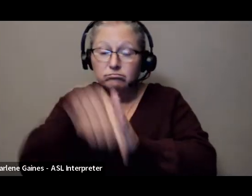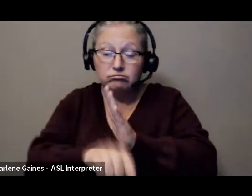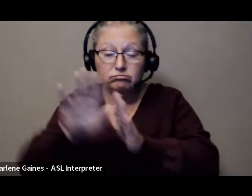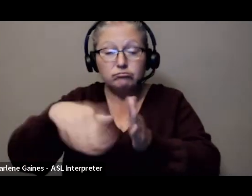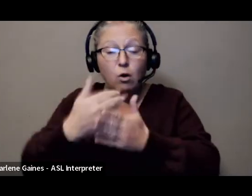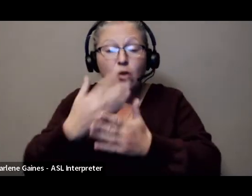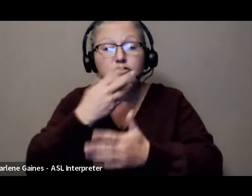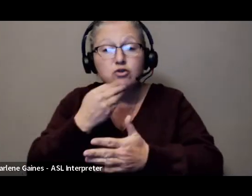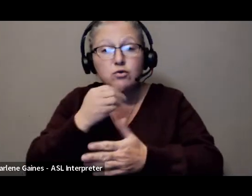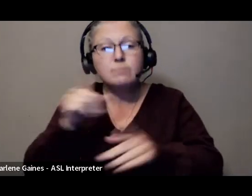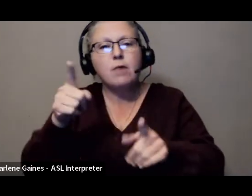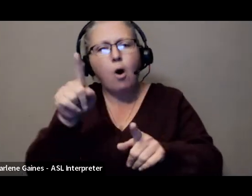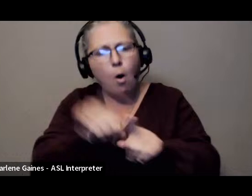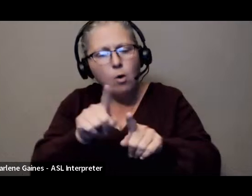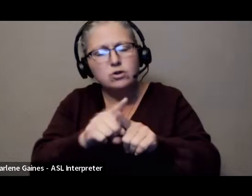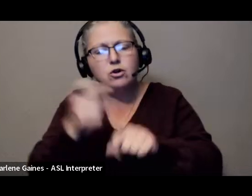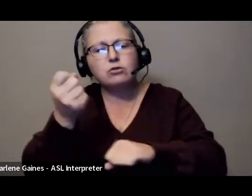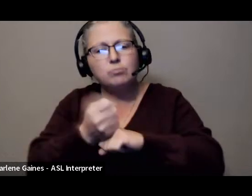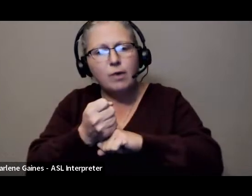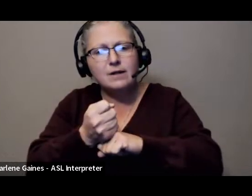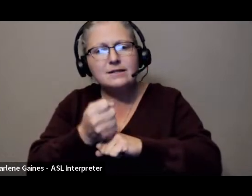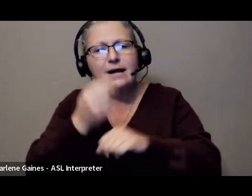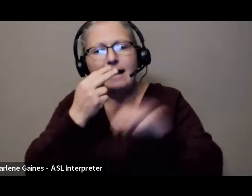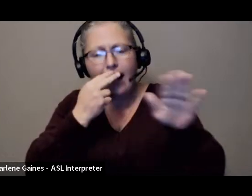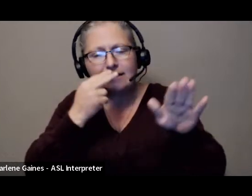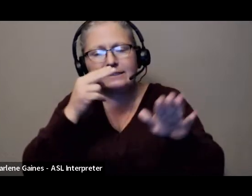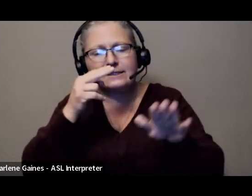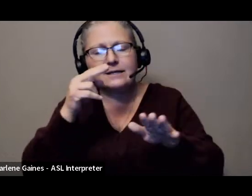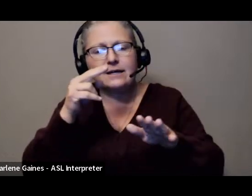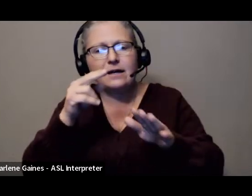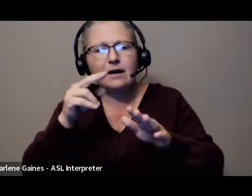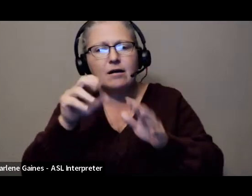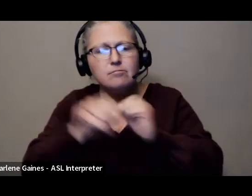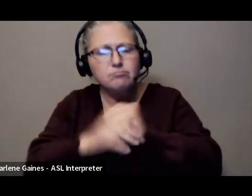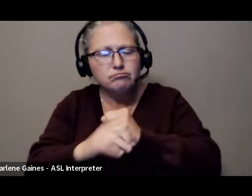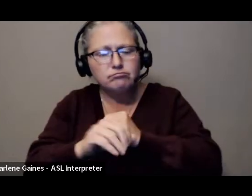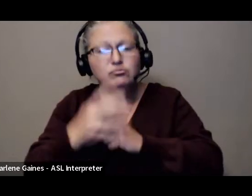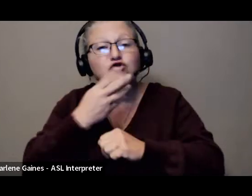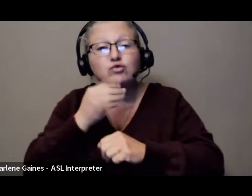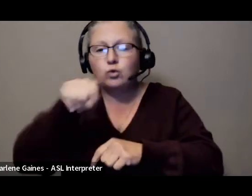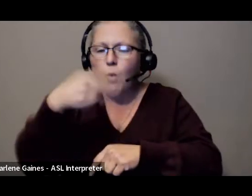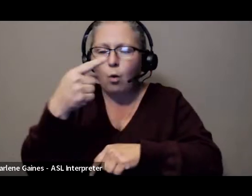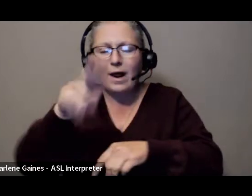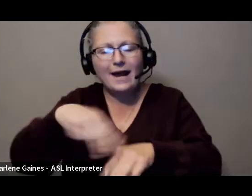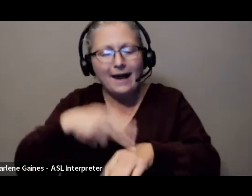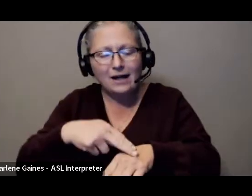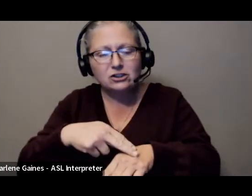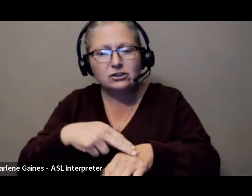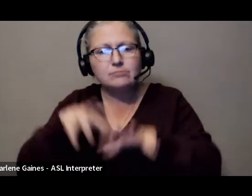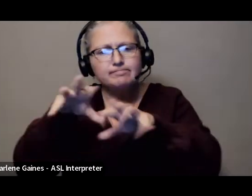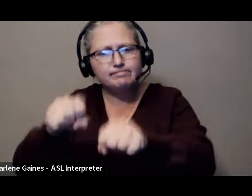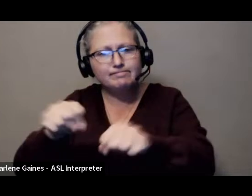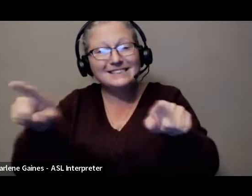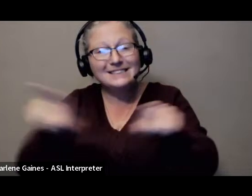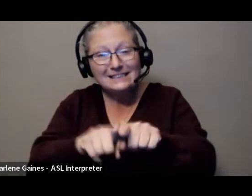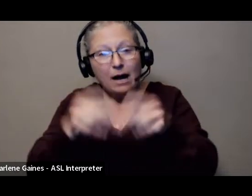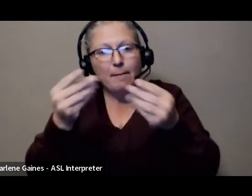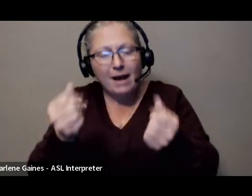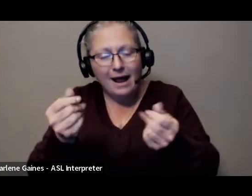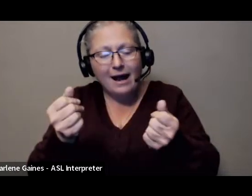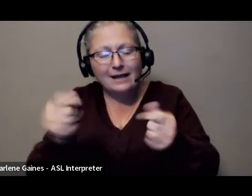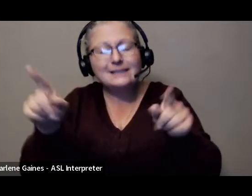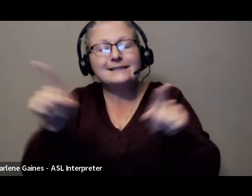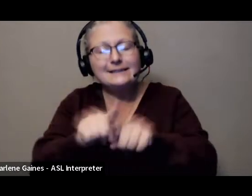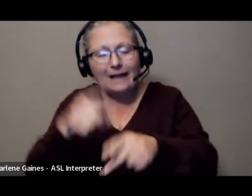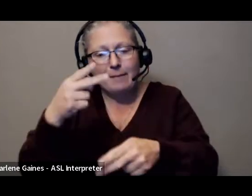Jews, but you are supporting Nazi propaganda. The Jews are the only nation that inhabits the same land, bears the same